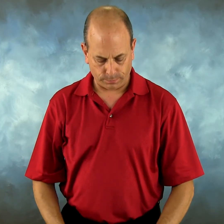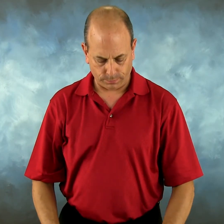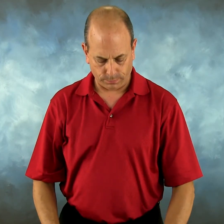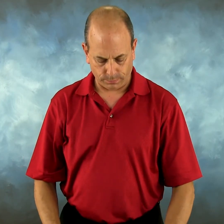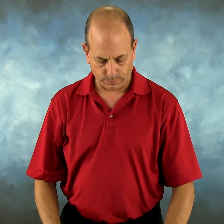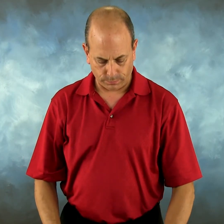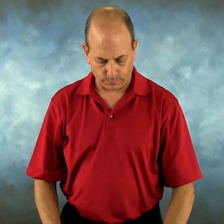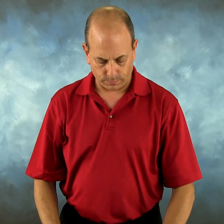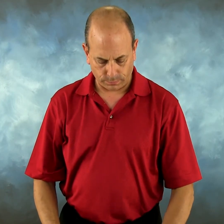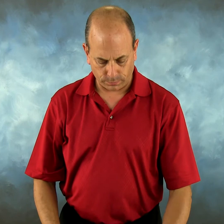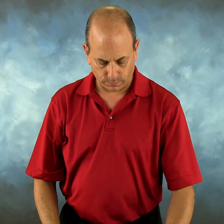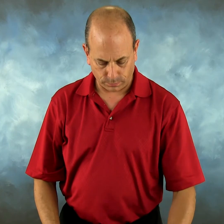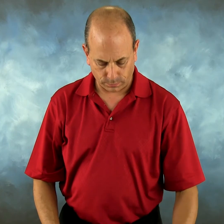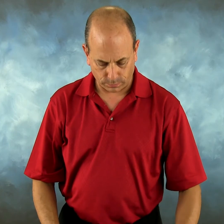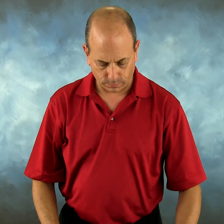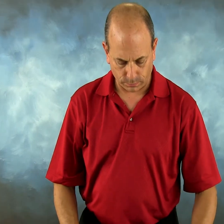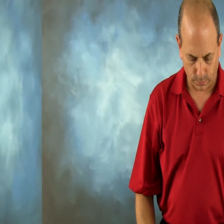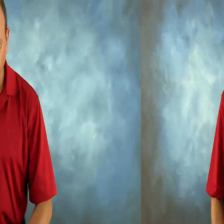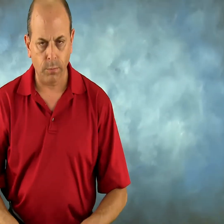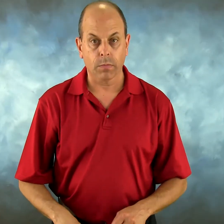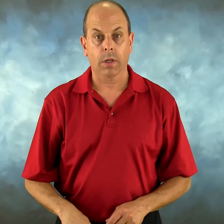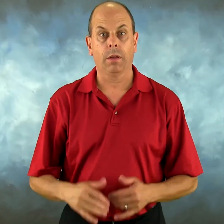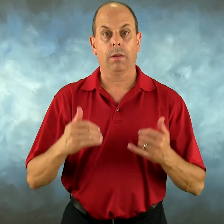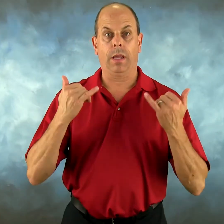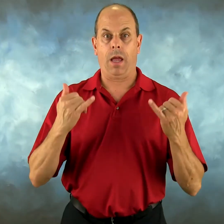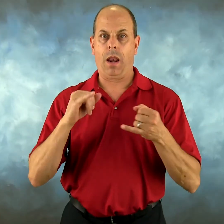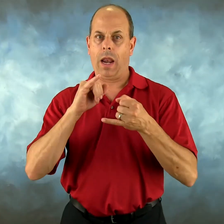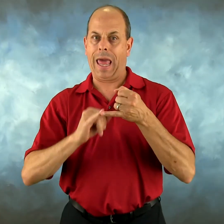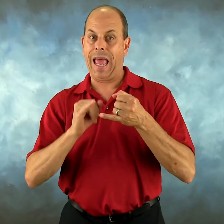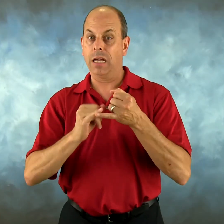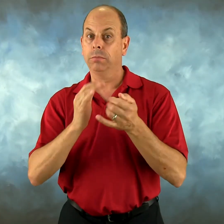someone off of the approved interpreter list.